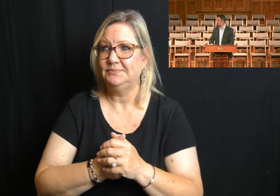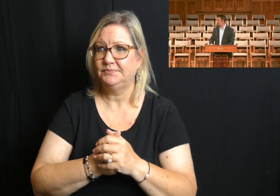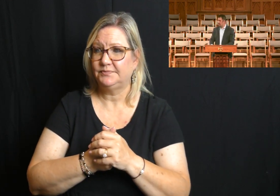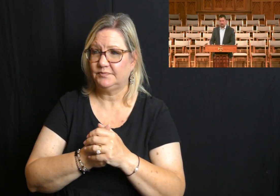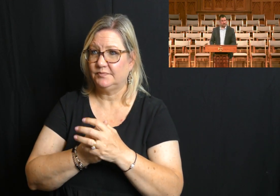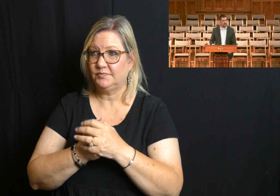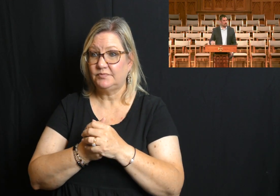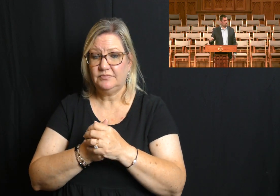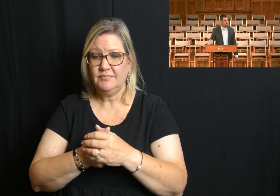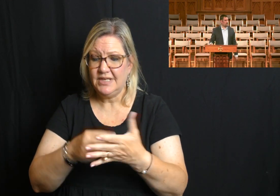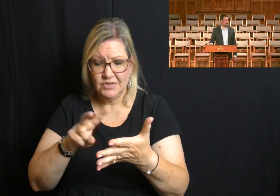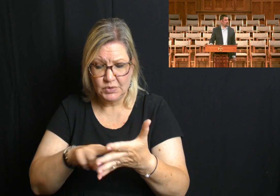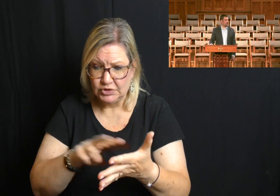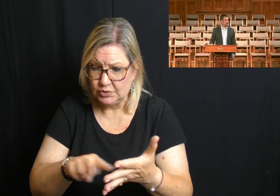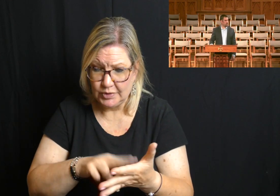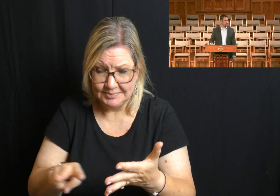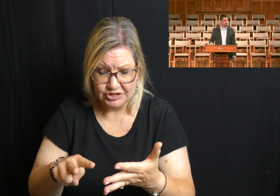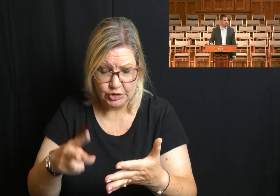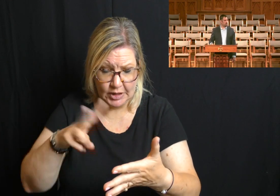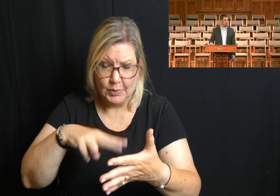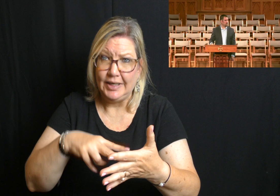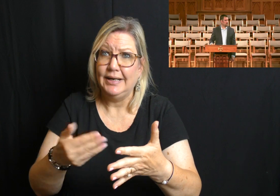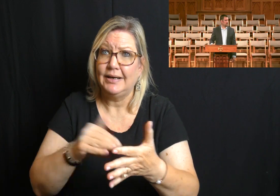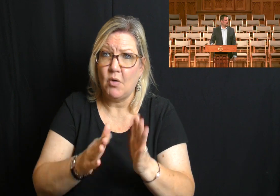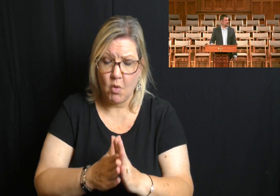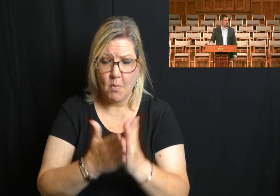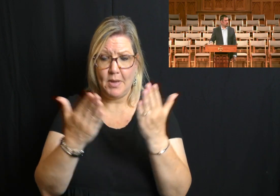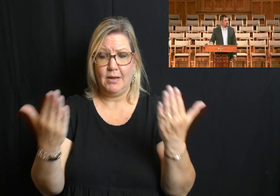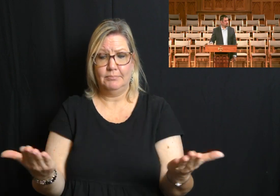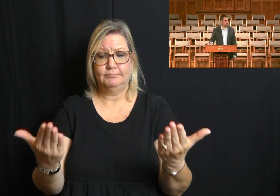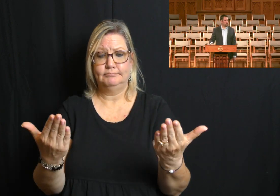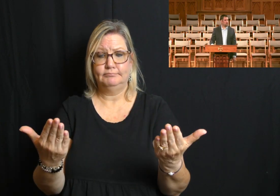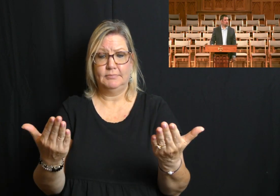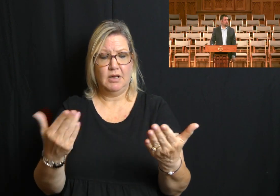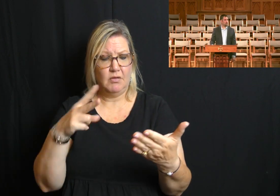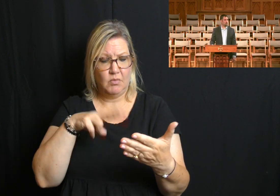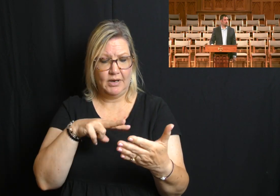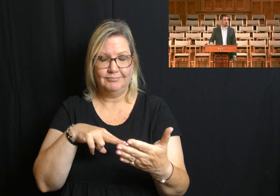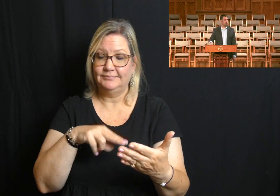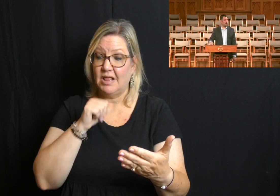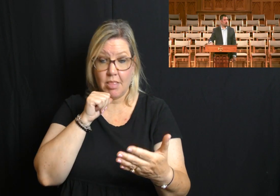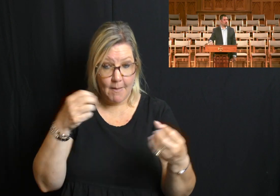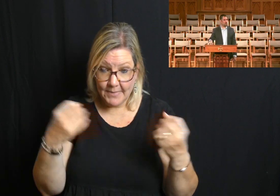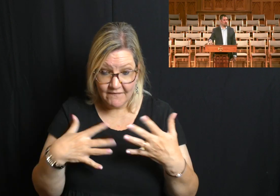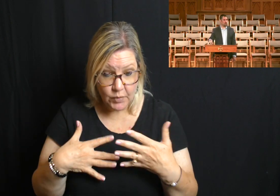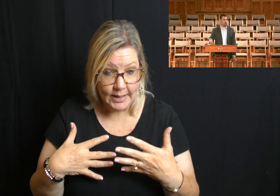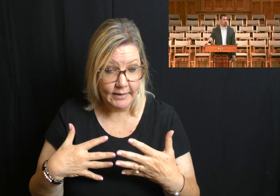afraid. And then God kept telling me, it's like, listen, you're not alone.